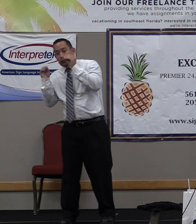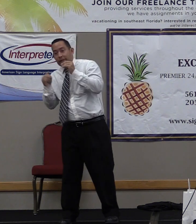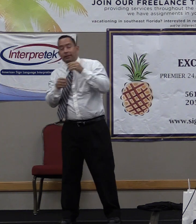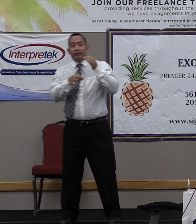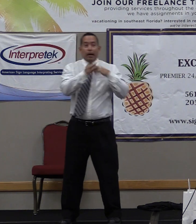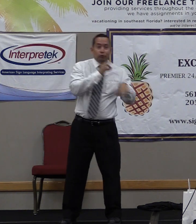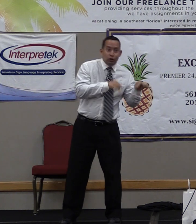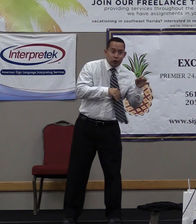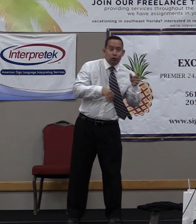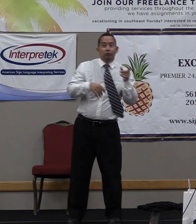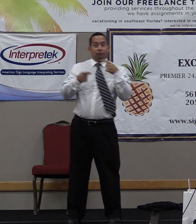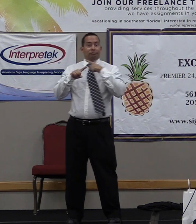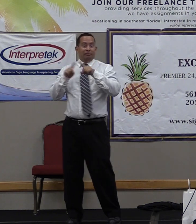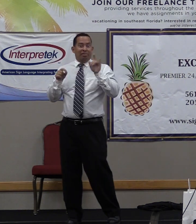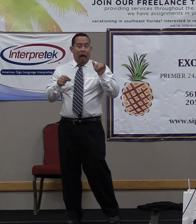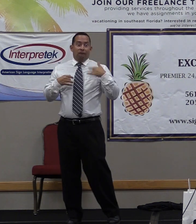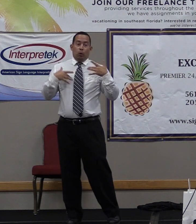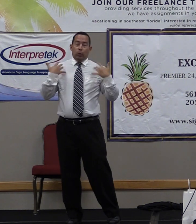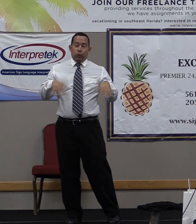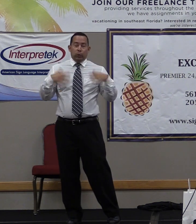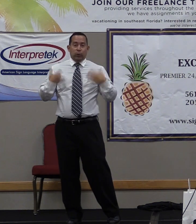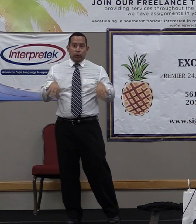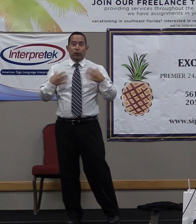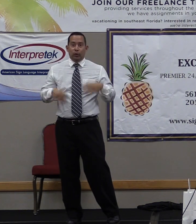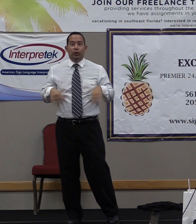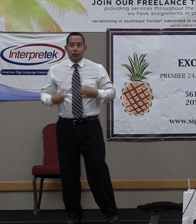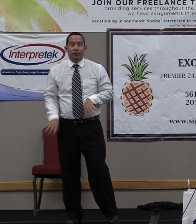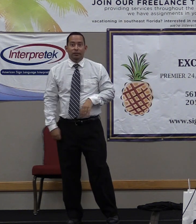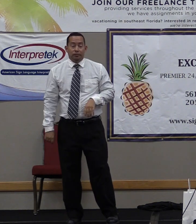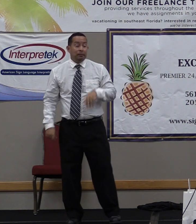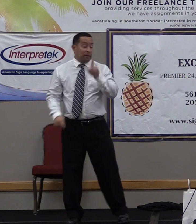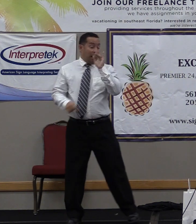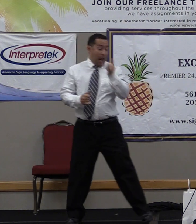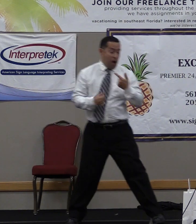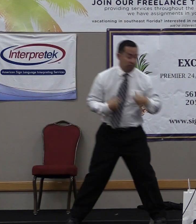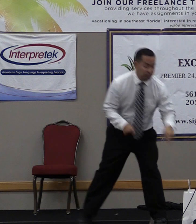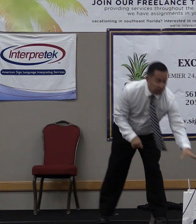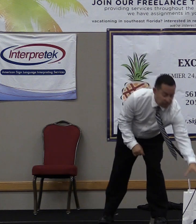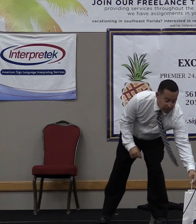I interpret, I teach, I substitute. It's a lot.